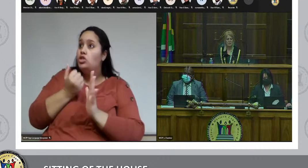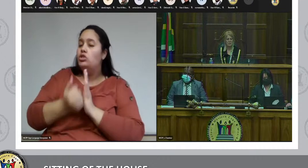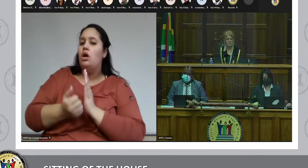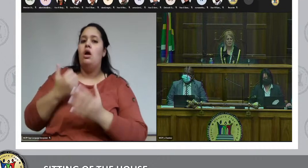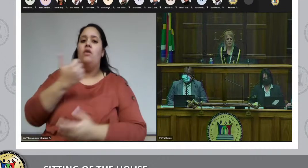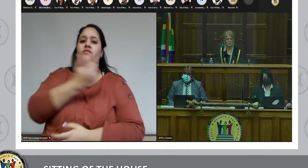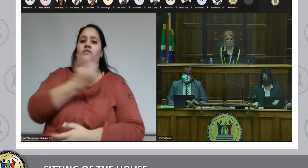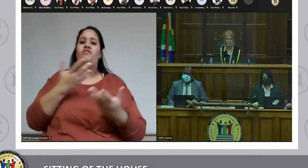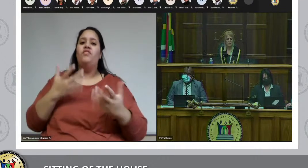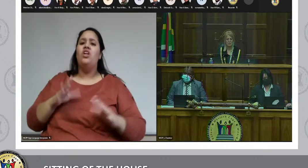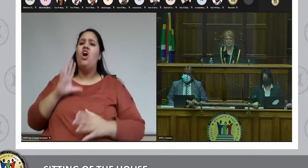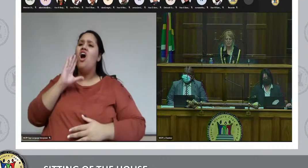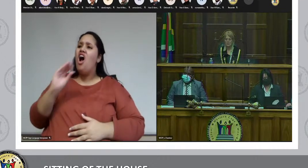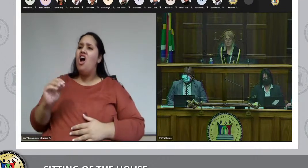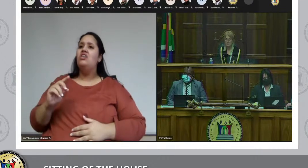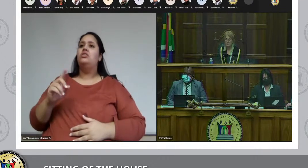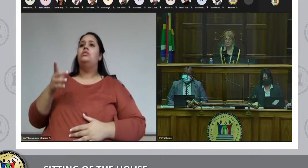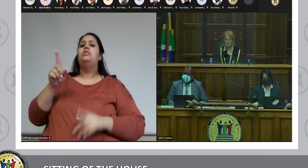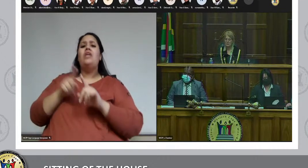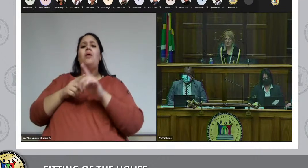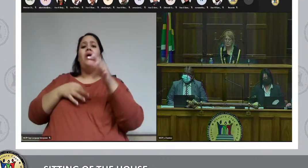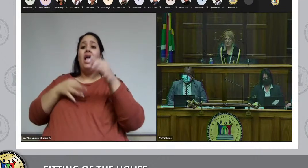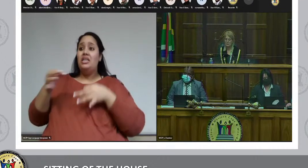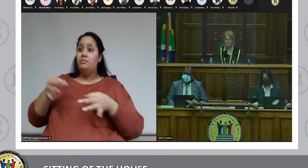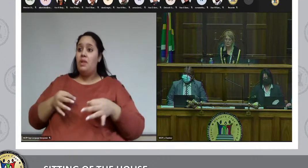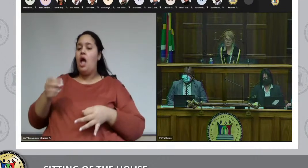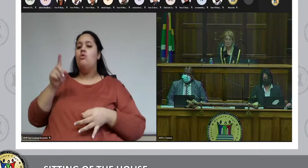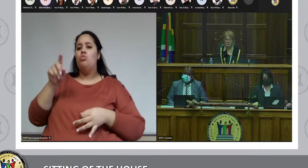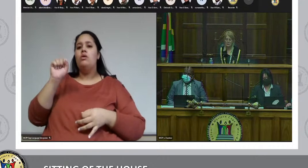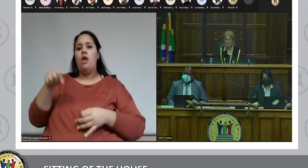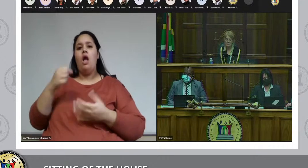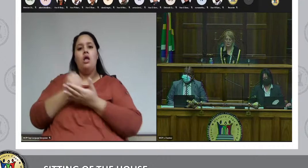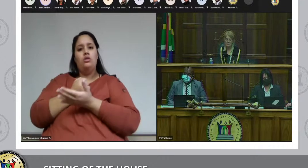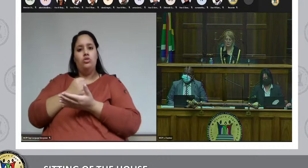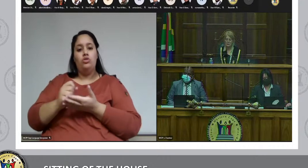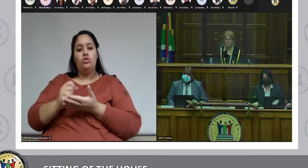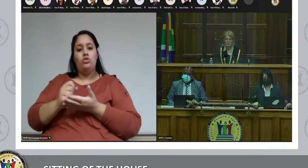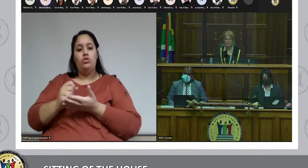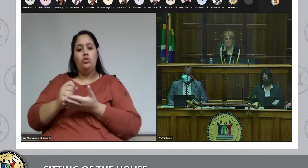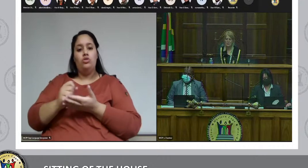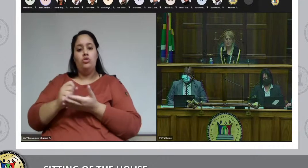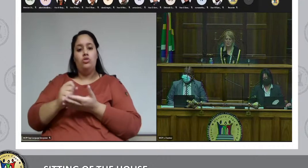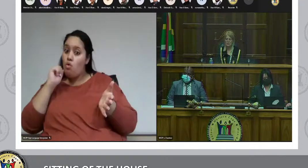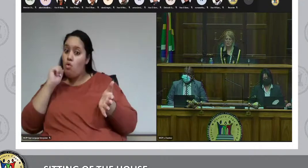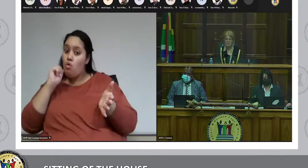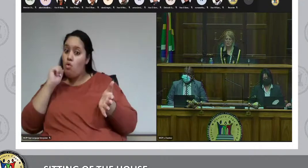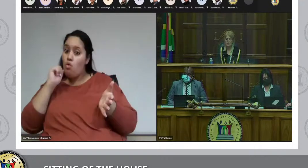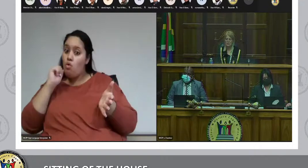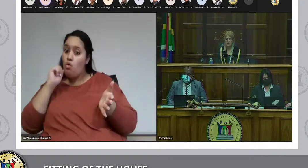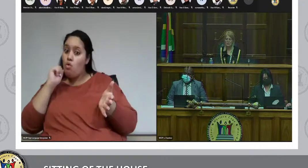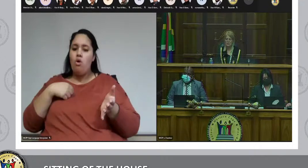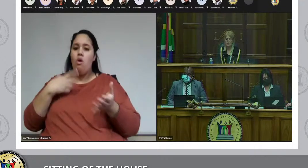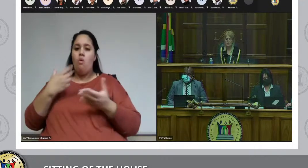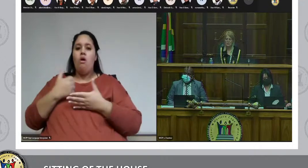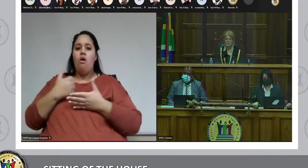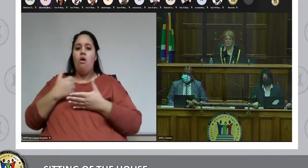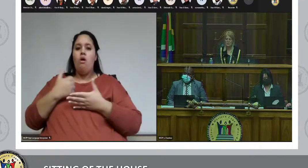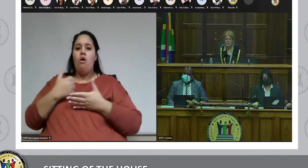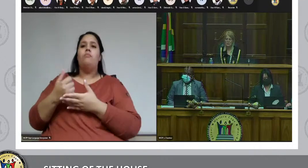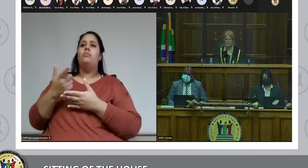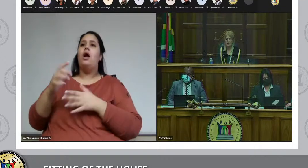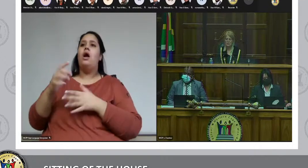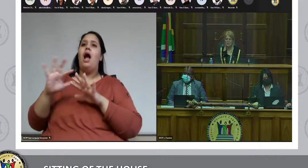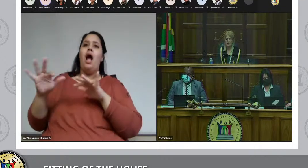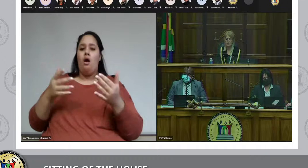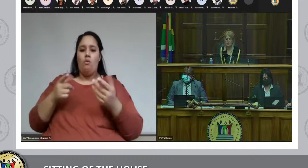vaccine. Explain to her that she can get registered, and here on your phone, we will, in fact, we gave them data to use it, because